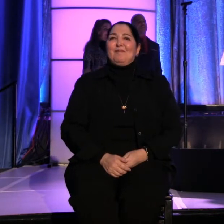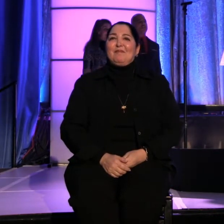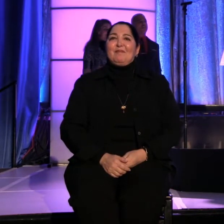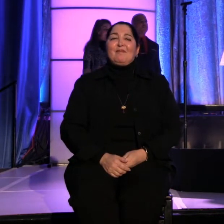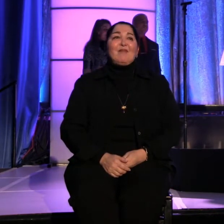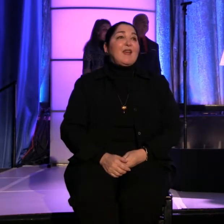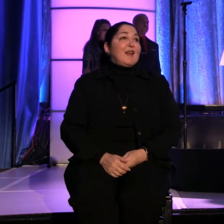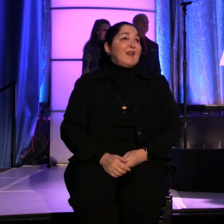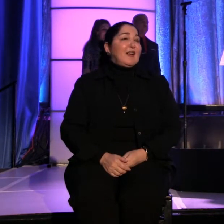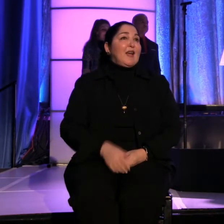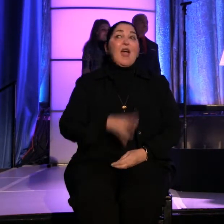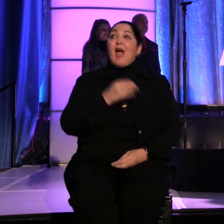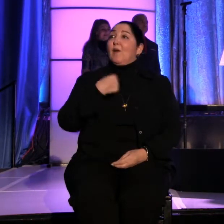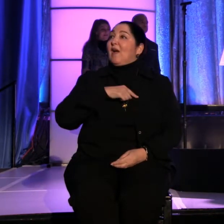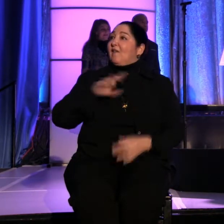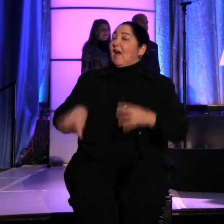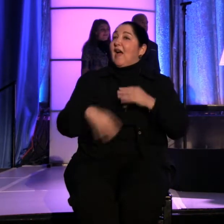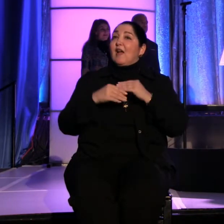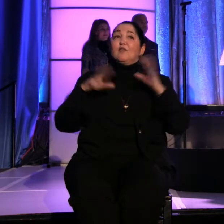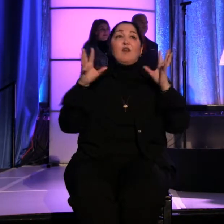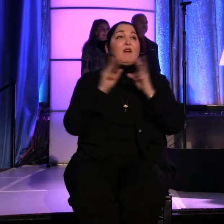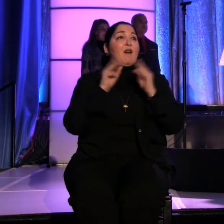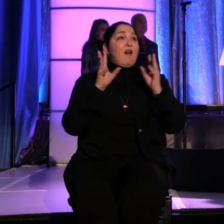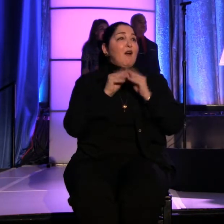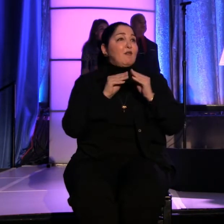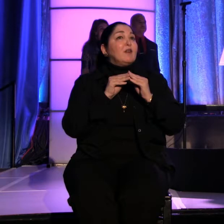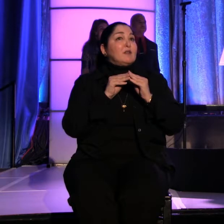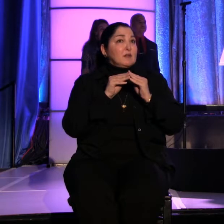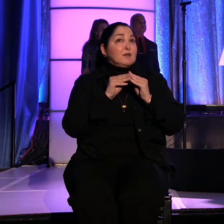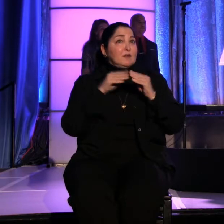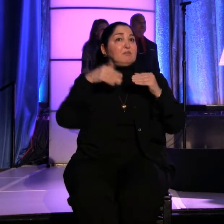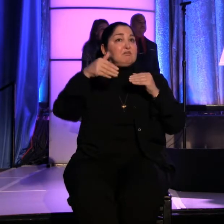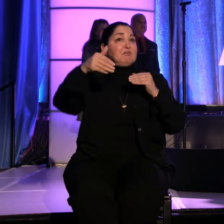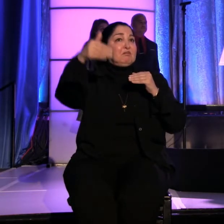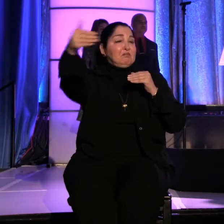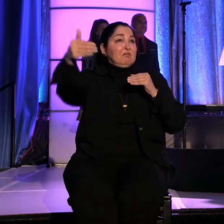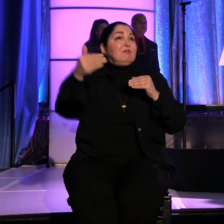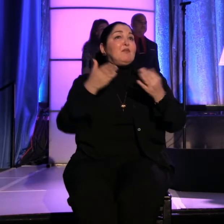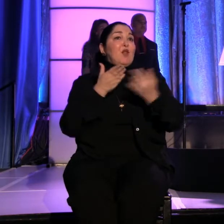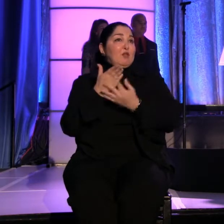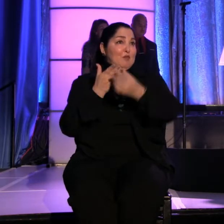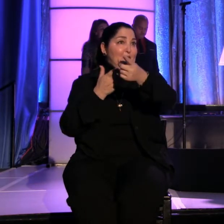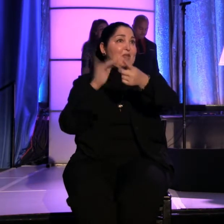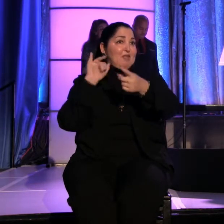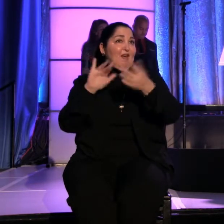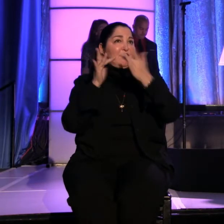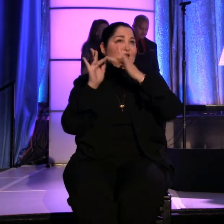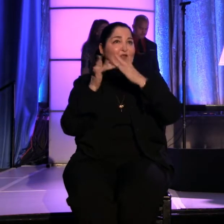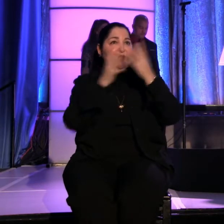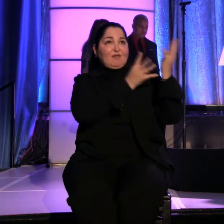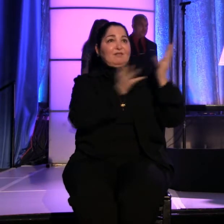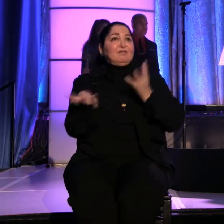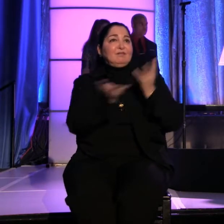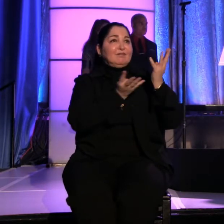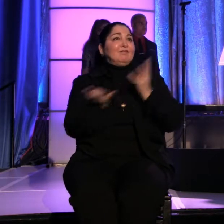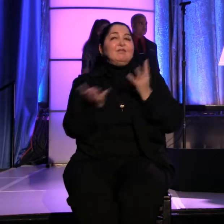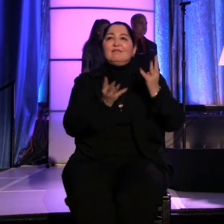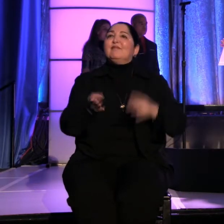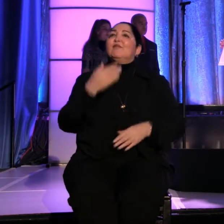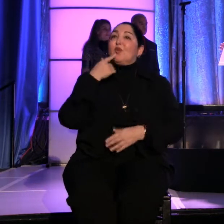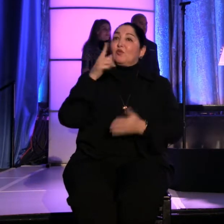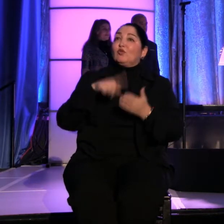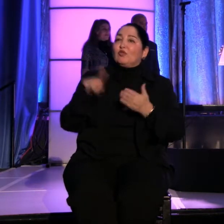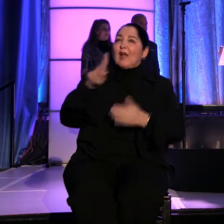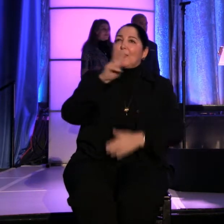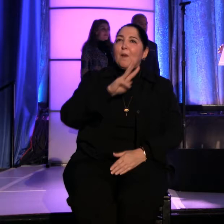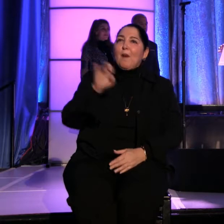And a number of additional conference sessions will be accessible through HowlRound, so check the website to find out what.